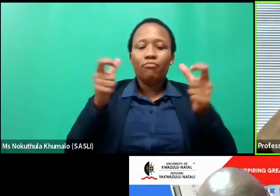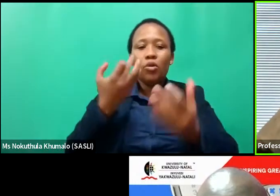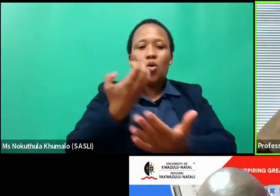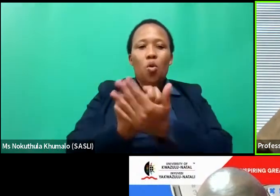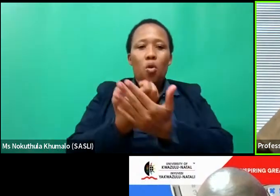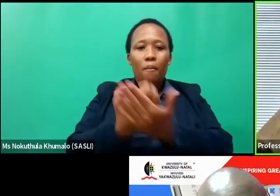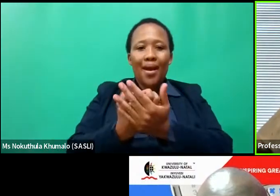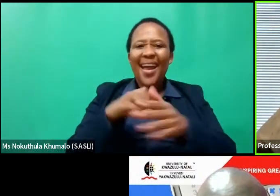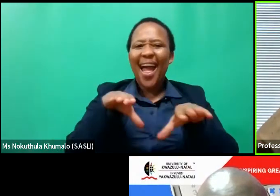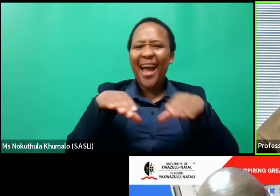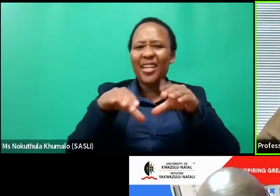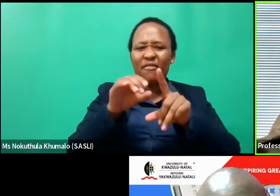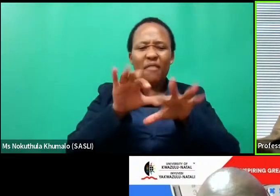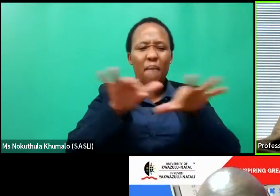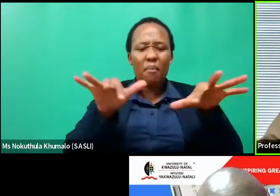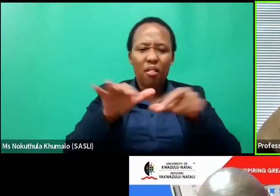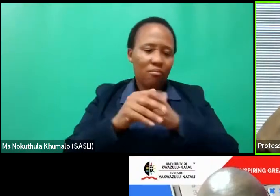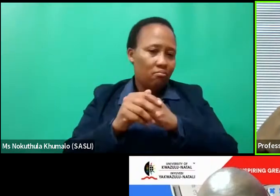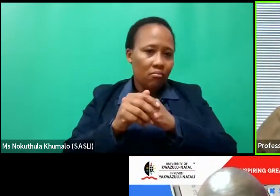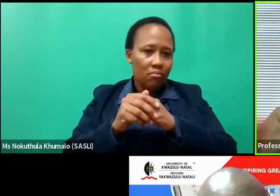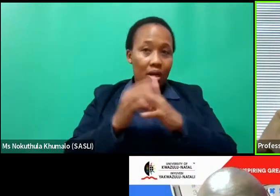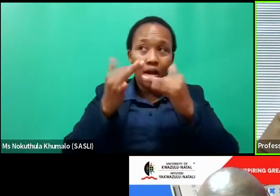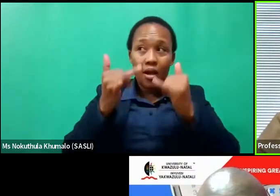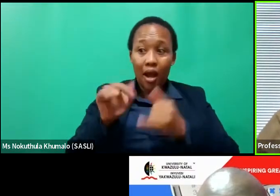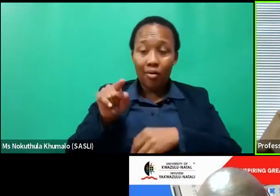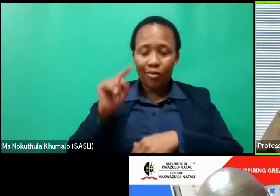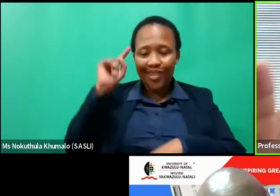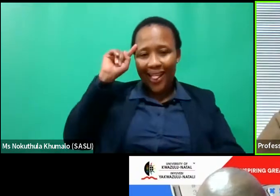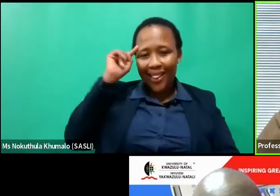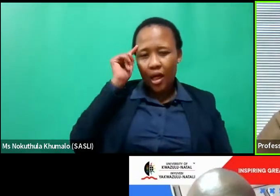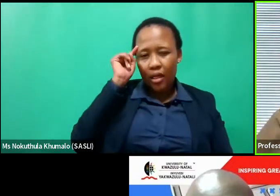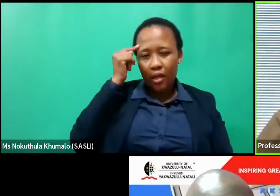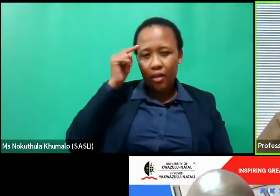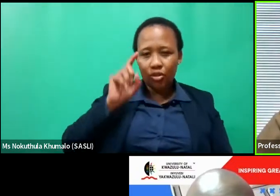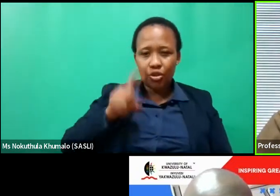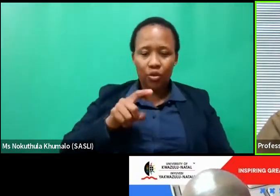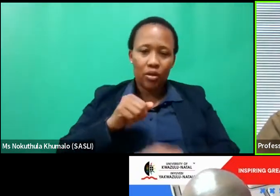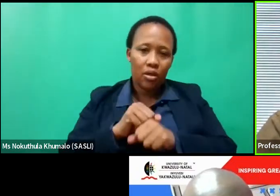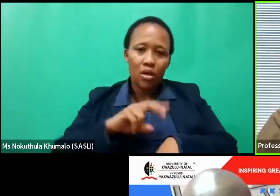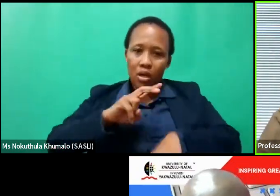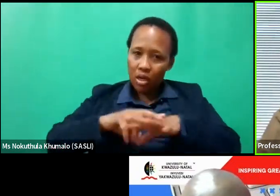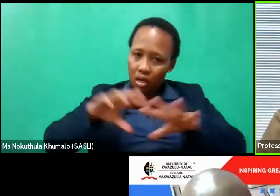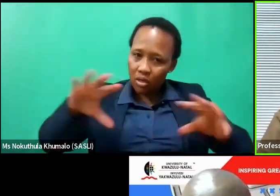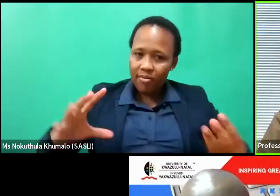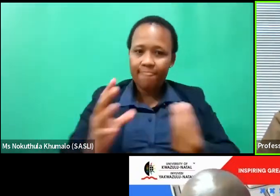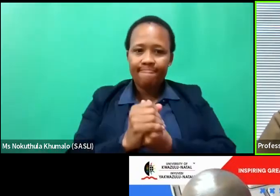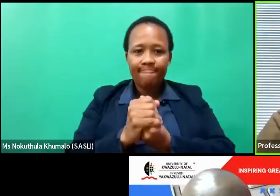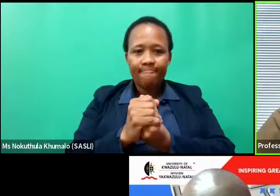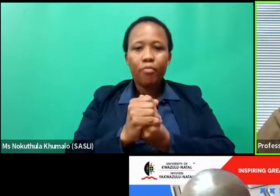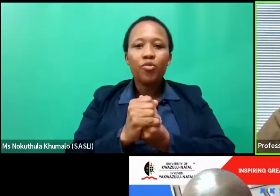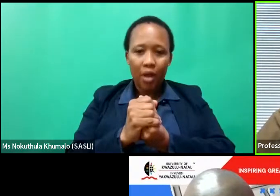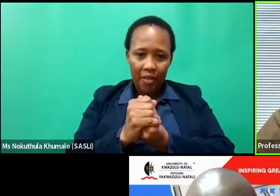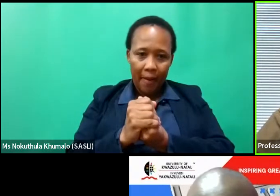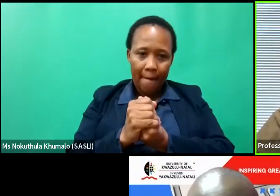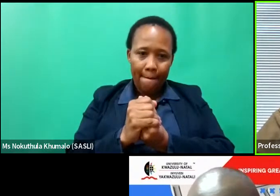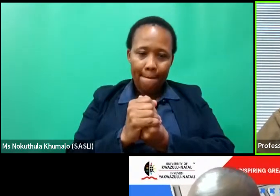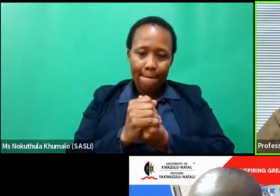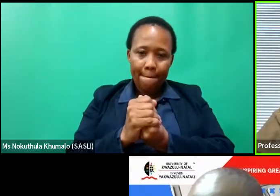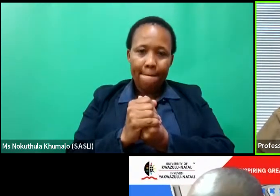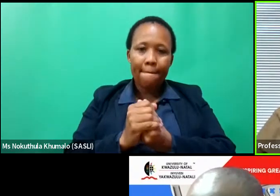Think about it. We all in this together. So this is my final comment. We all in this